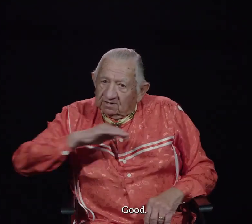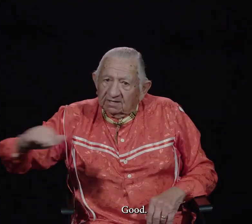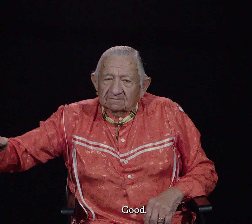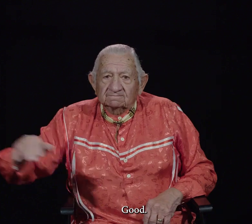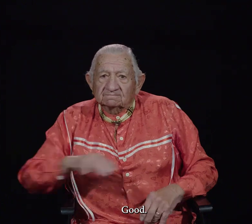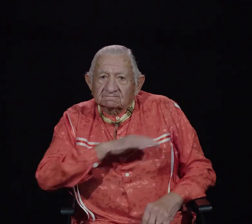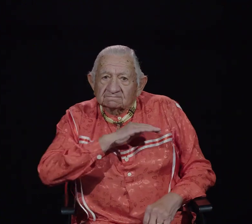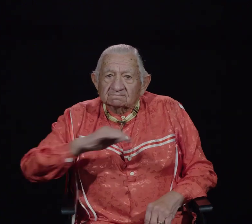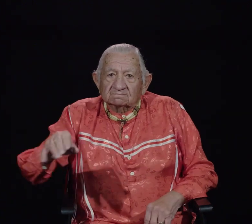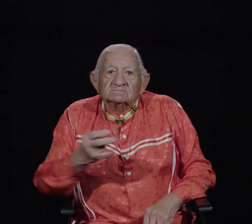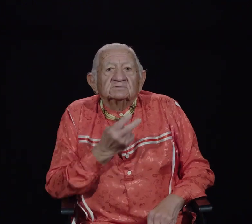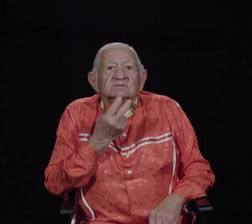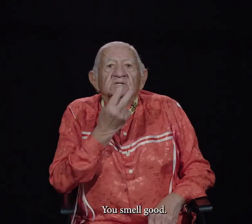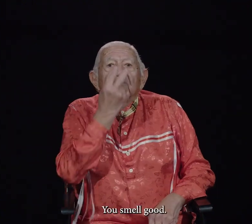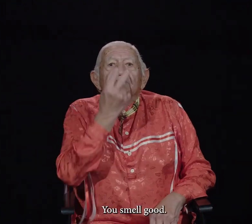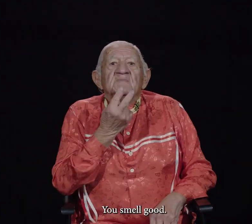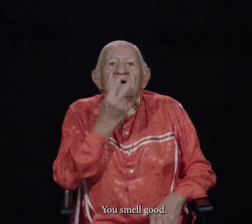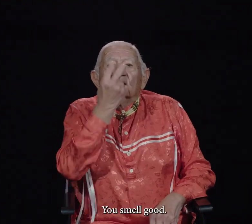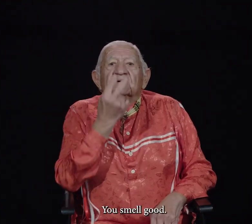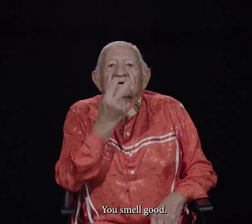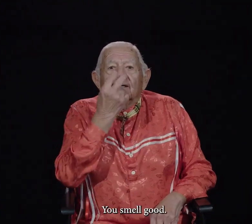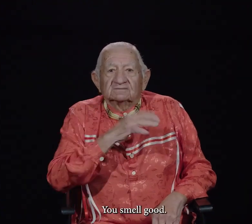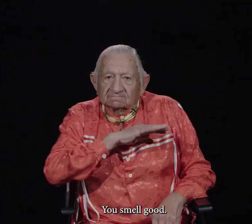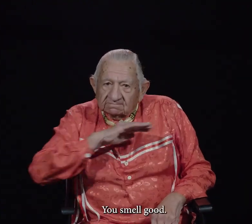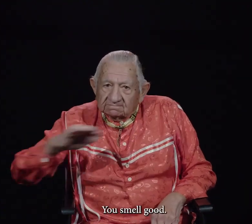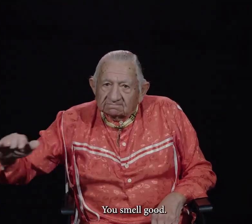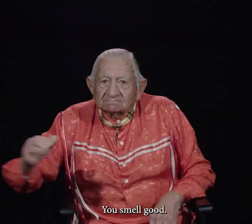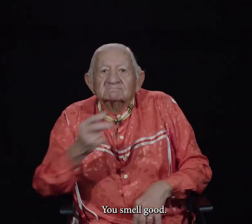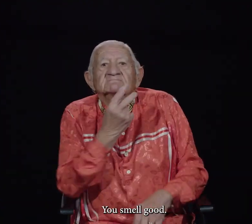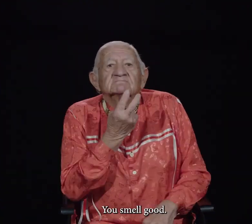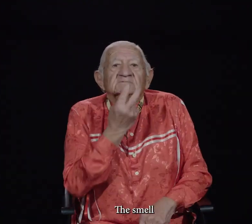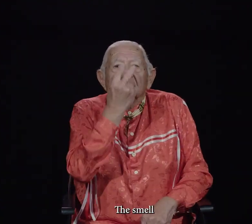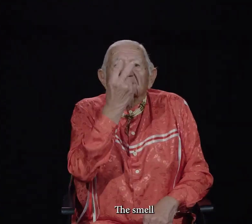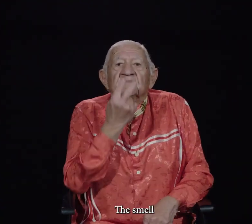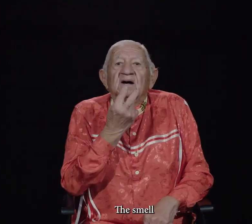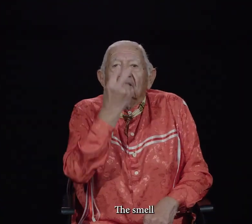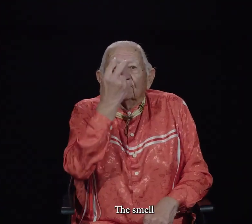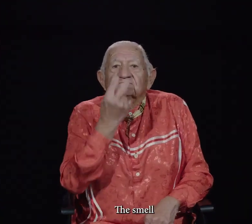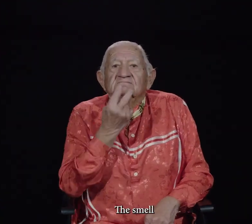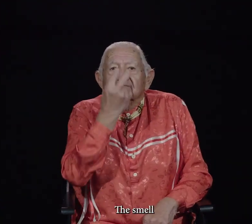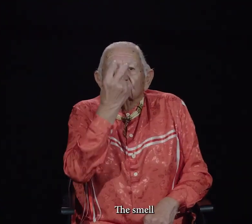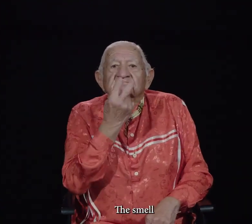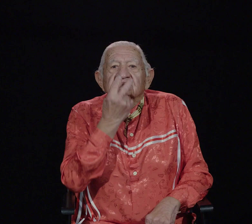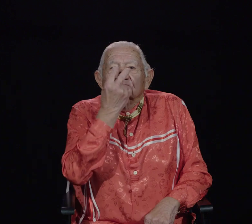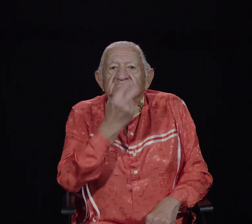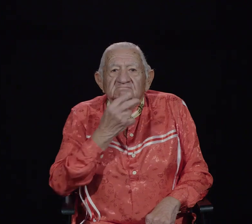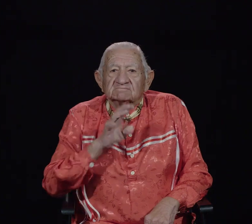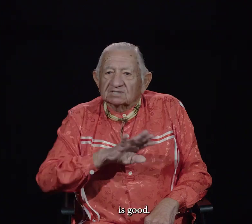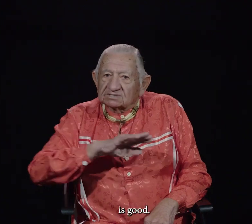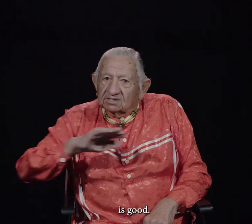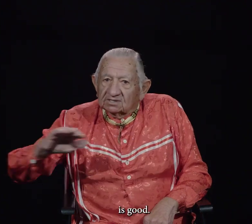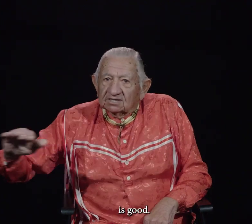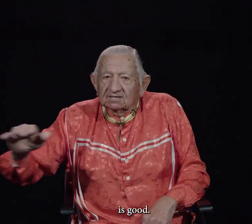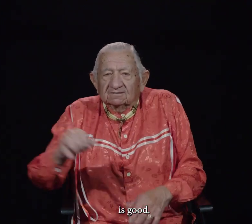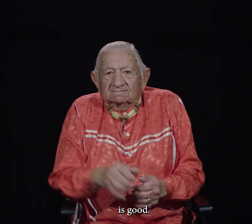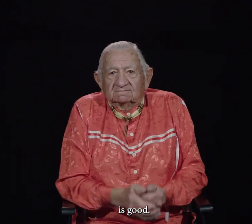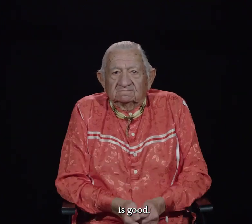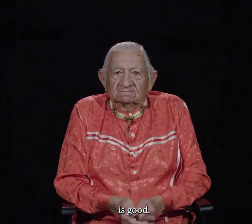good. You smell good. The smell is good.